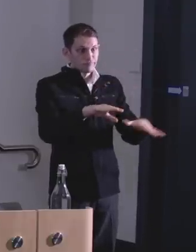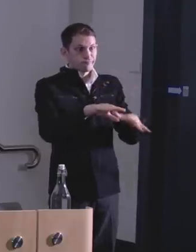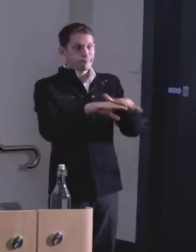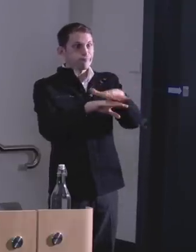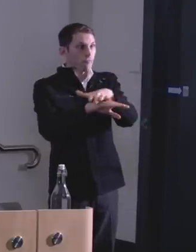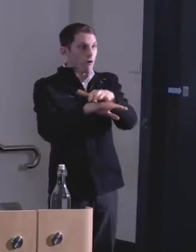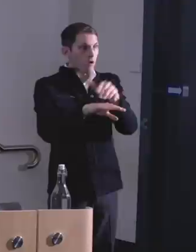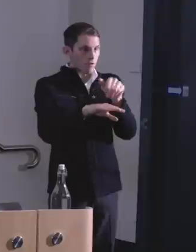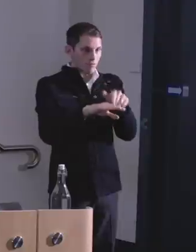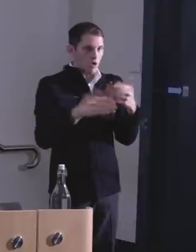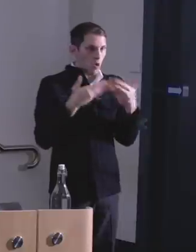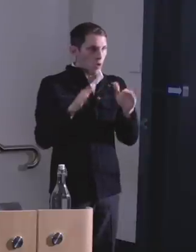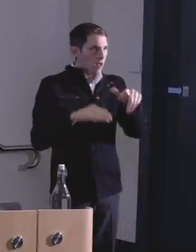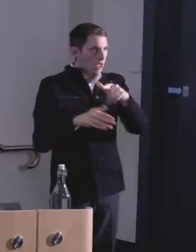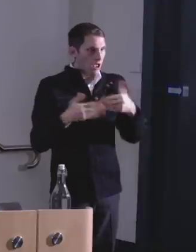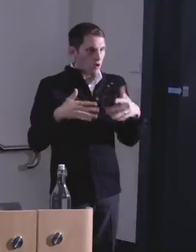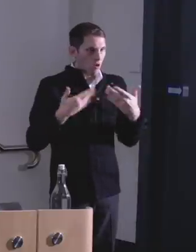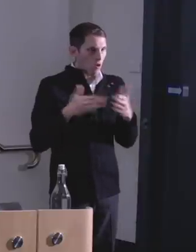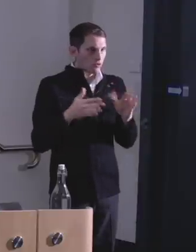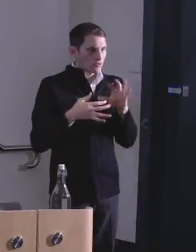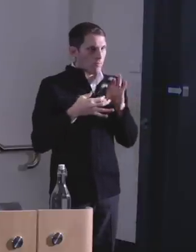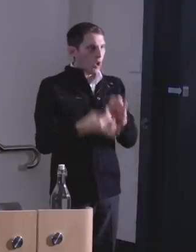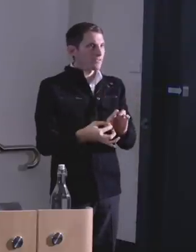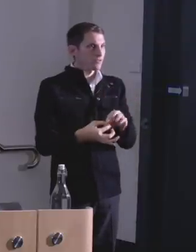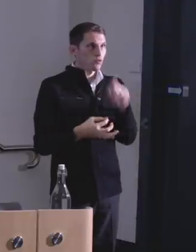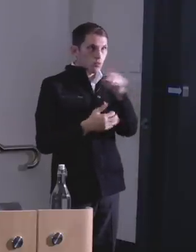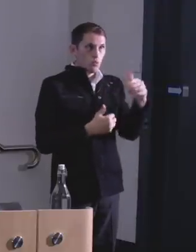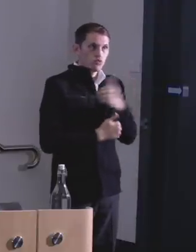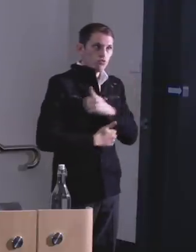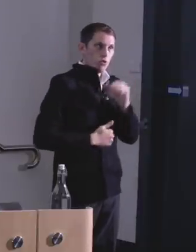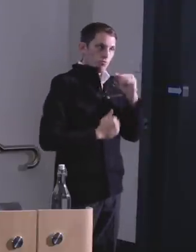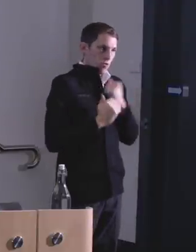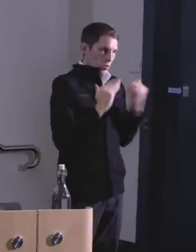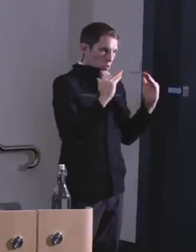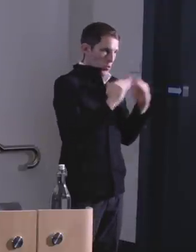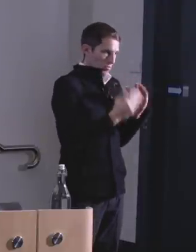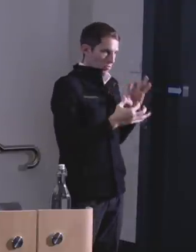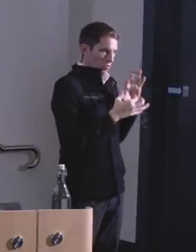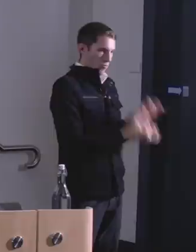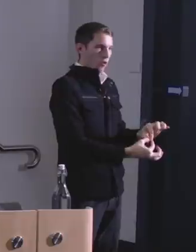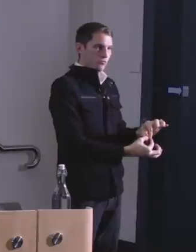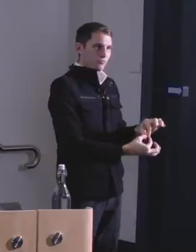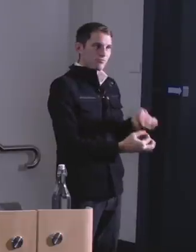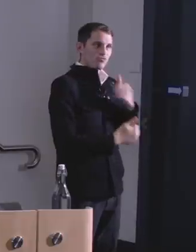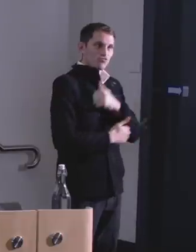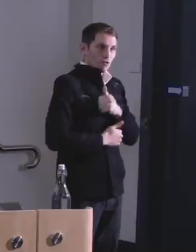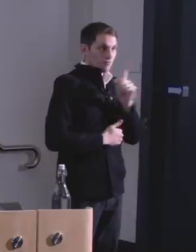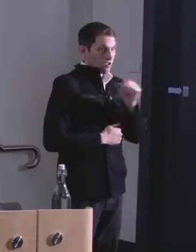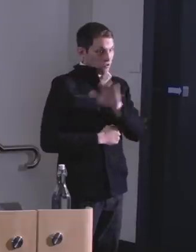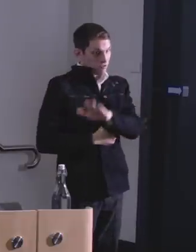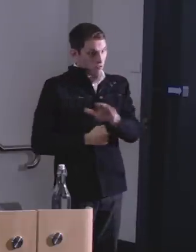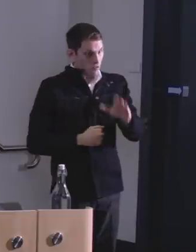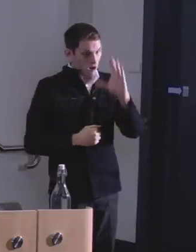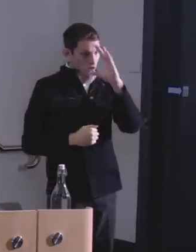their place of belonging. Just like you enjoy your place, where you belong, these